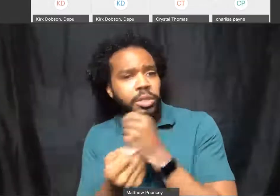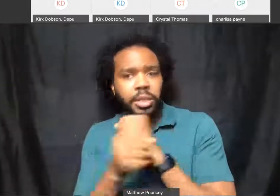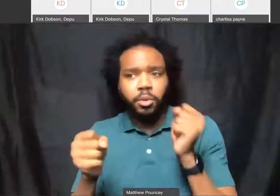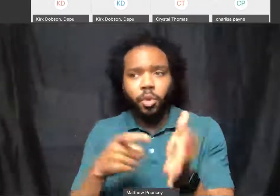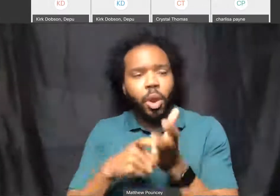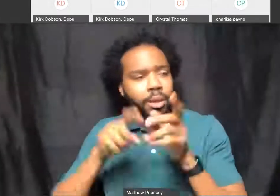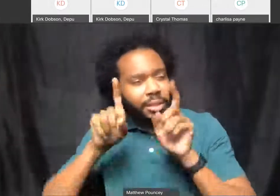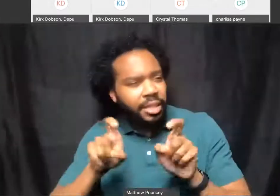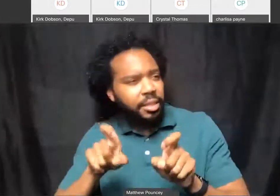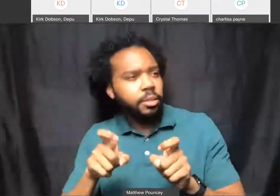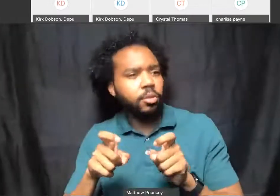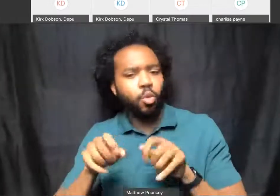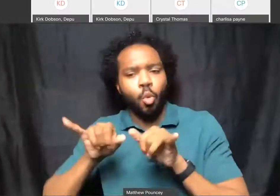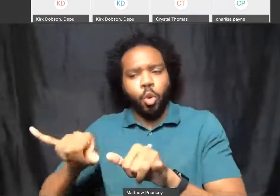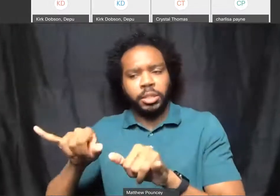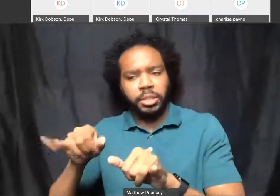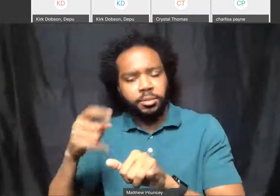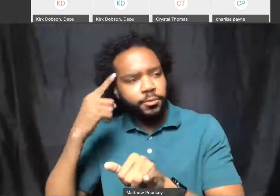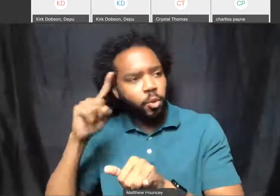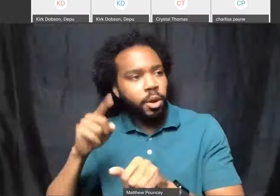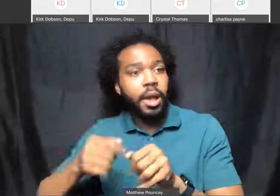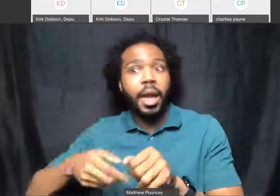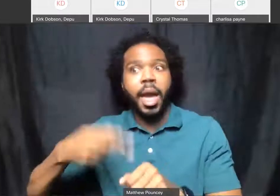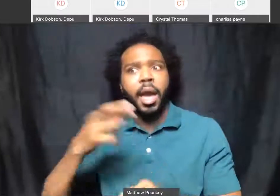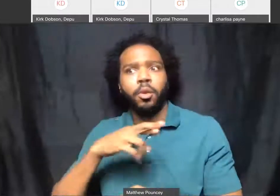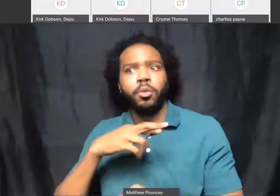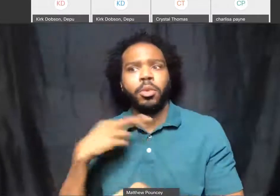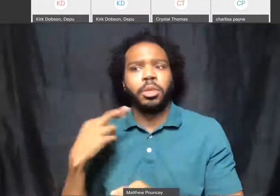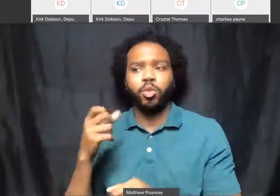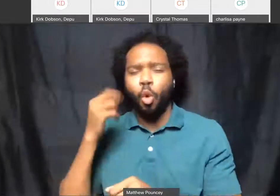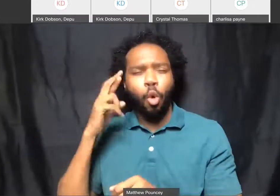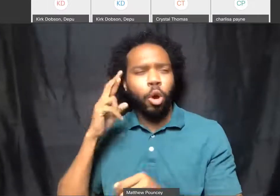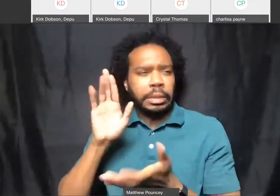for high risk or discouraged behaviors?